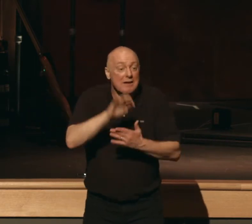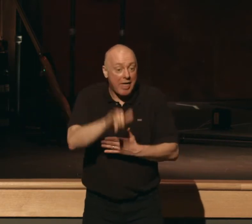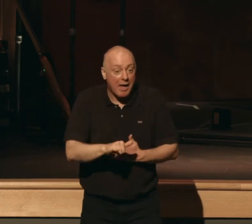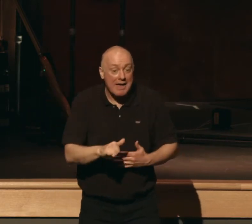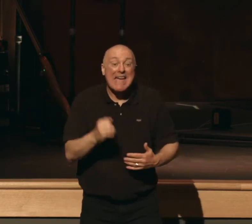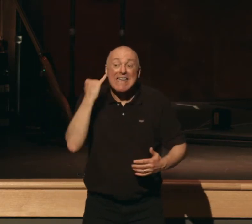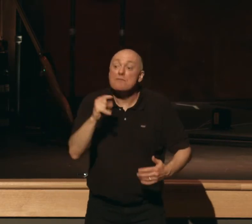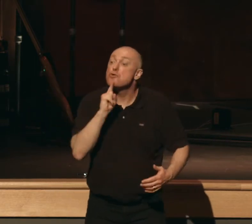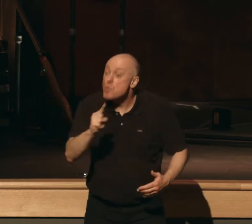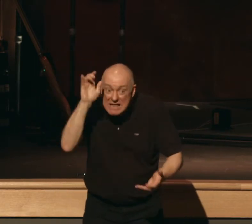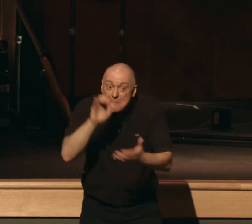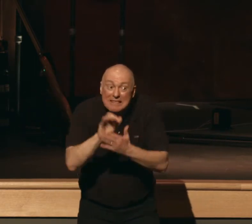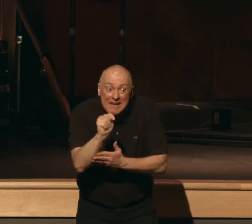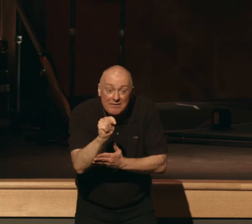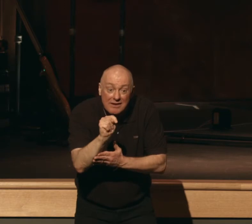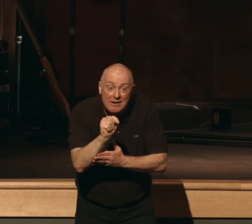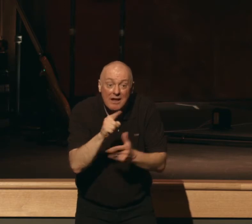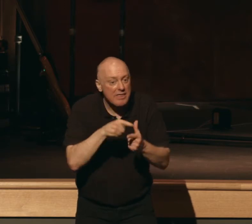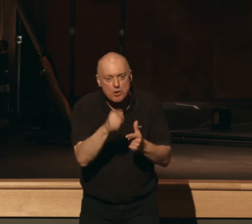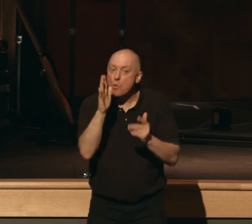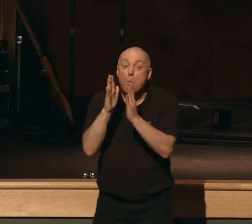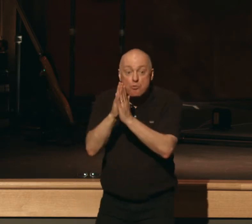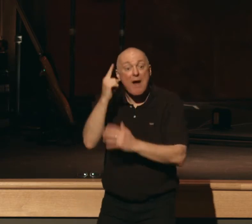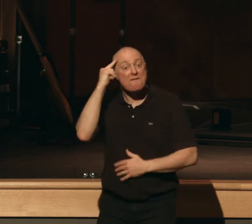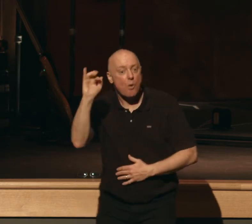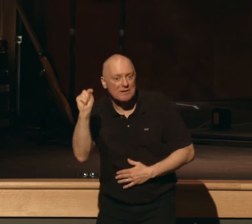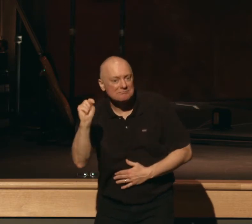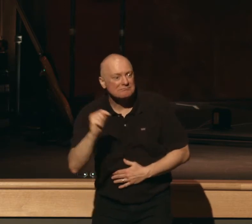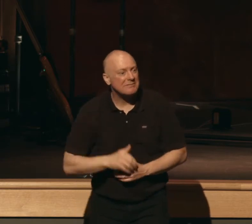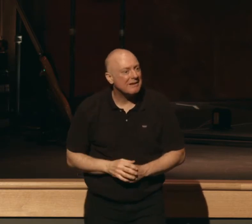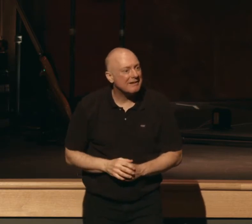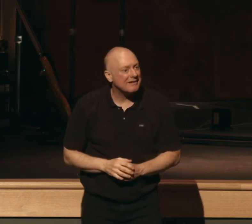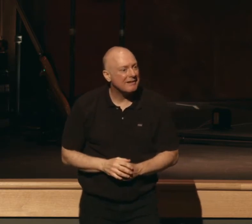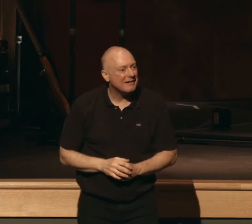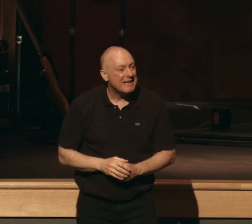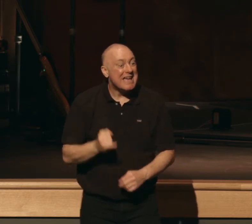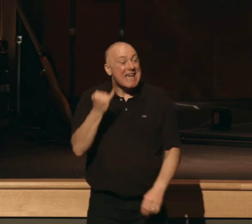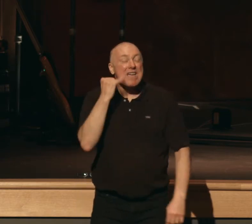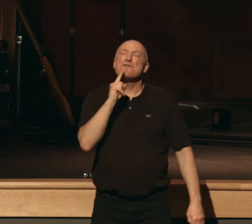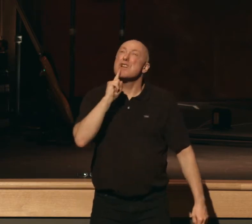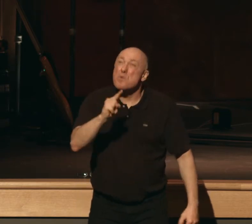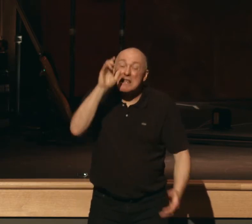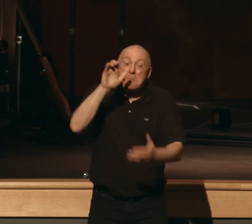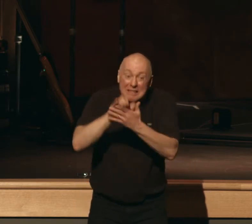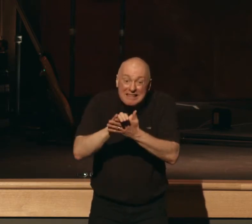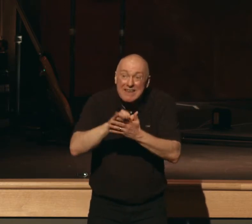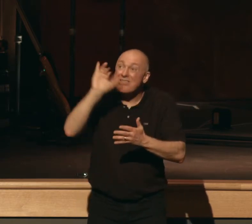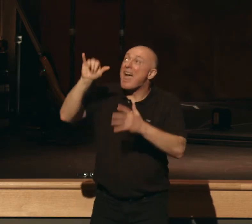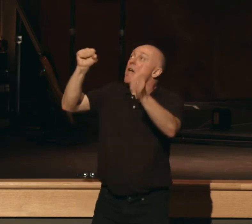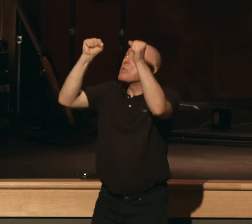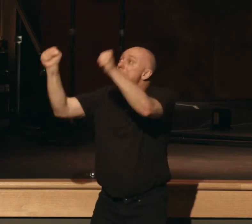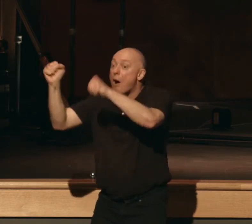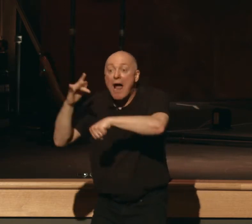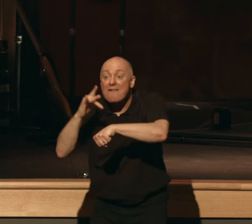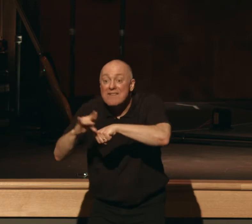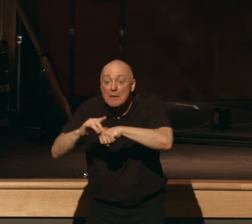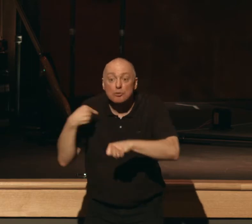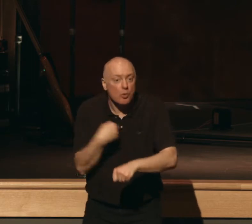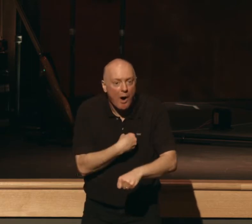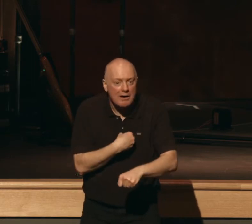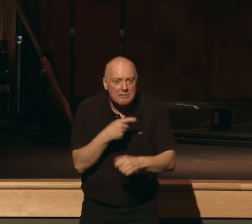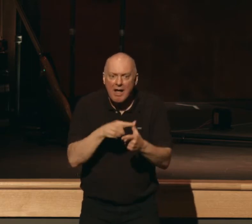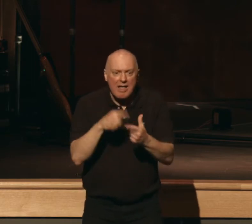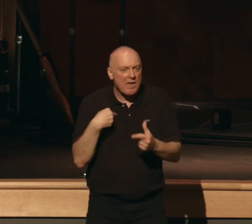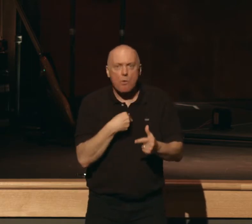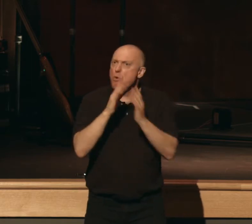we really believe it, we'll be praying for it. If we really believe that this power is available to us, we